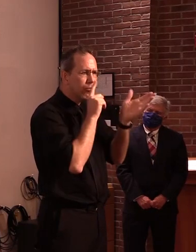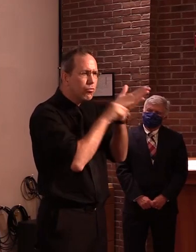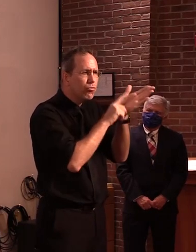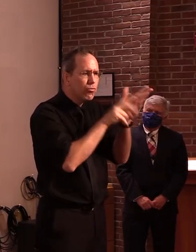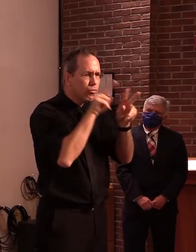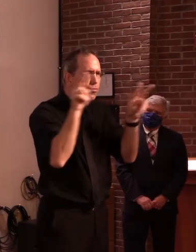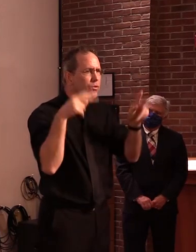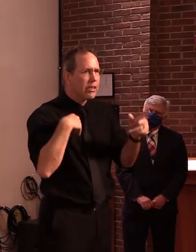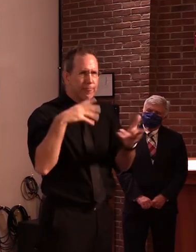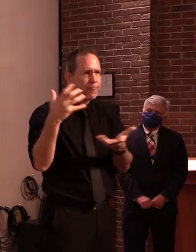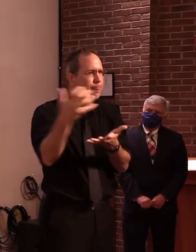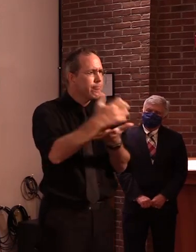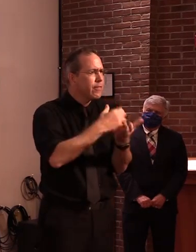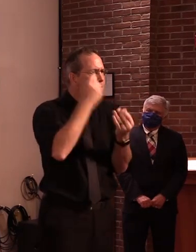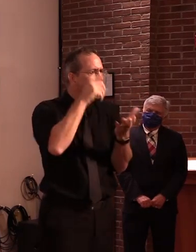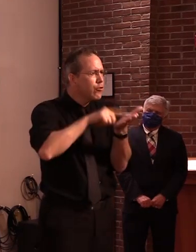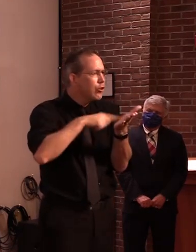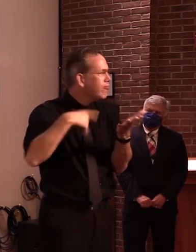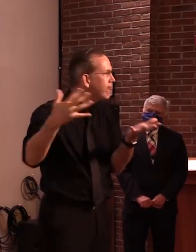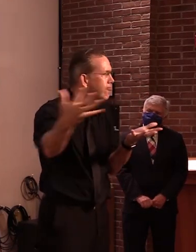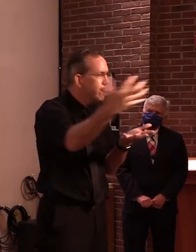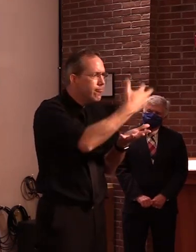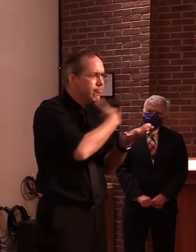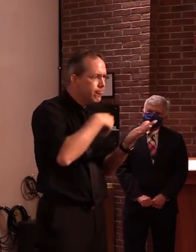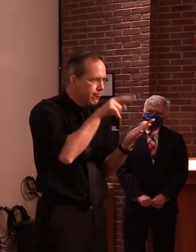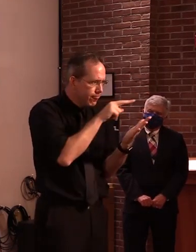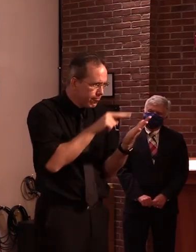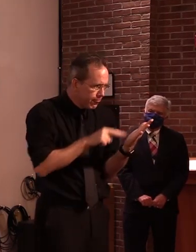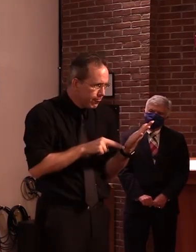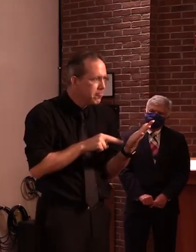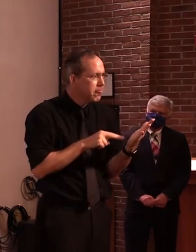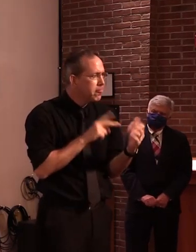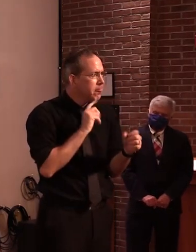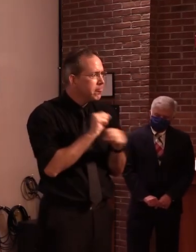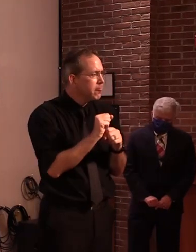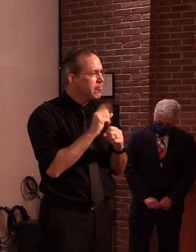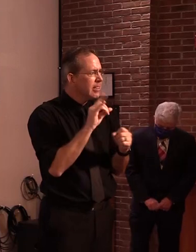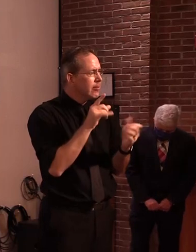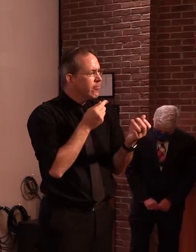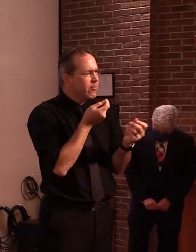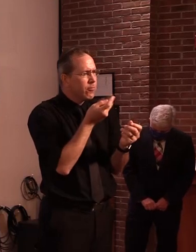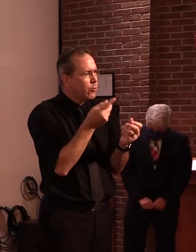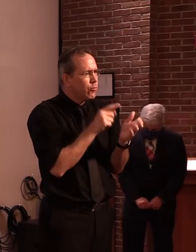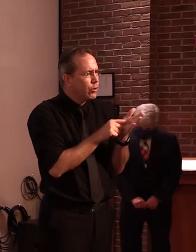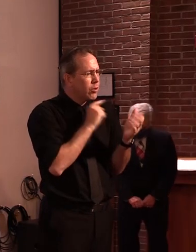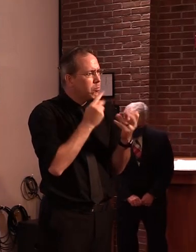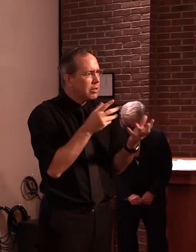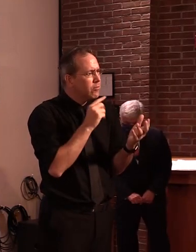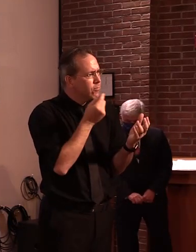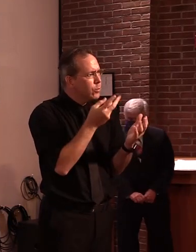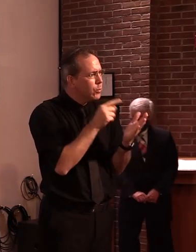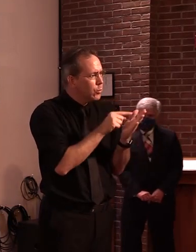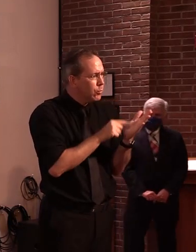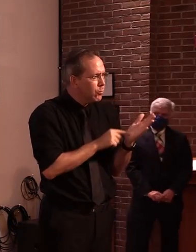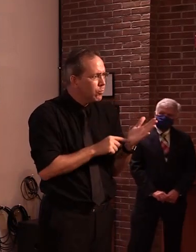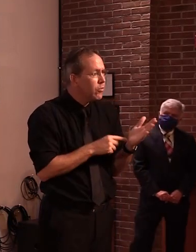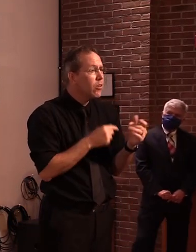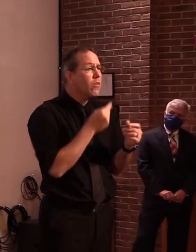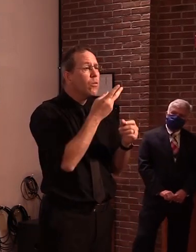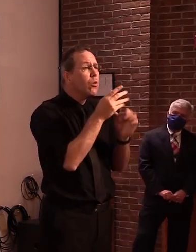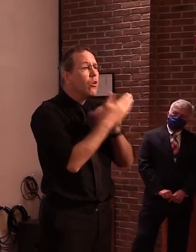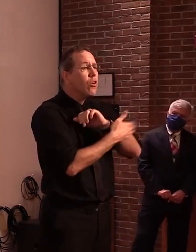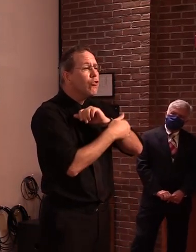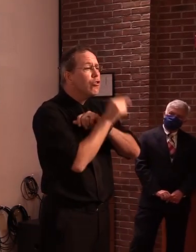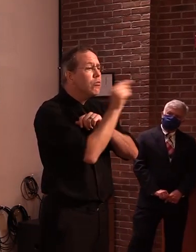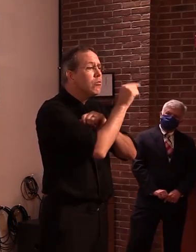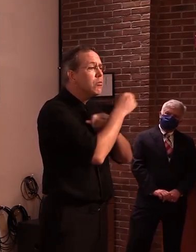And so it's more abundant than the US actually. There's a large number of countries that have been successful